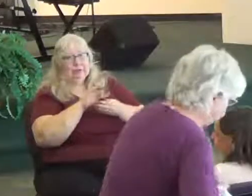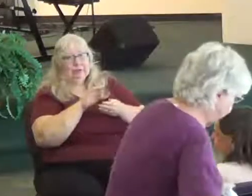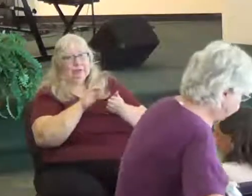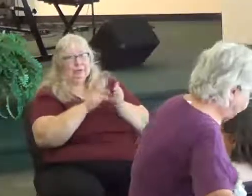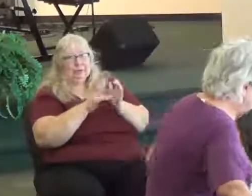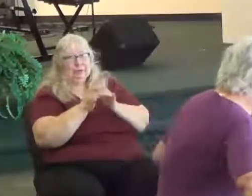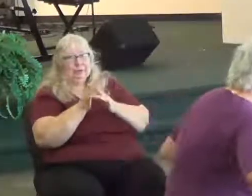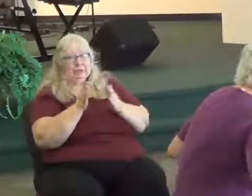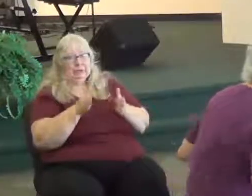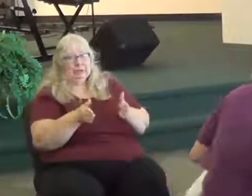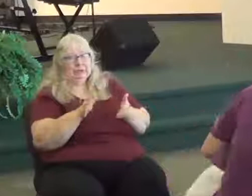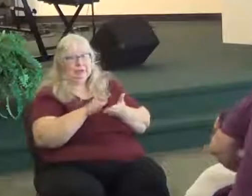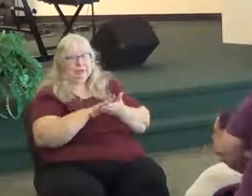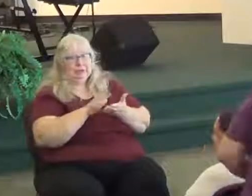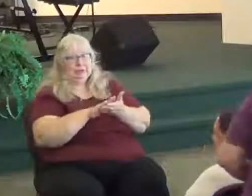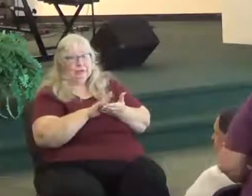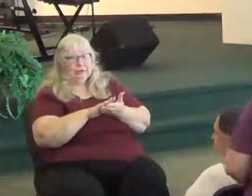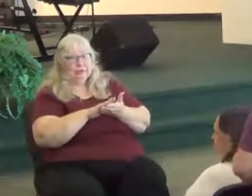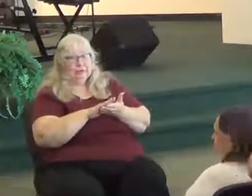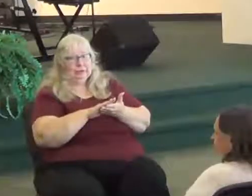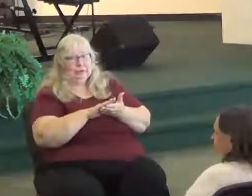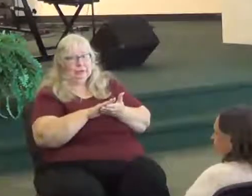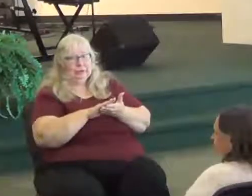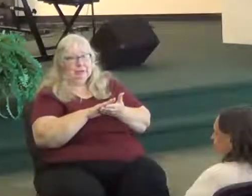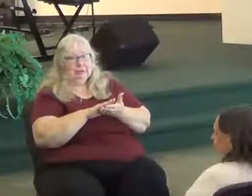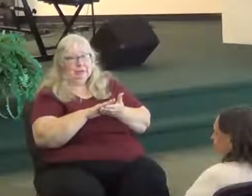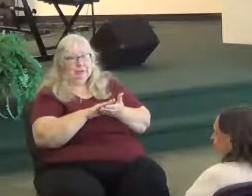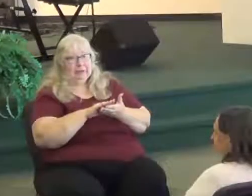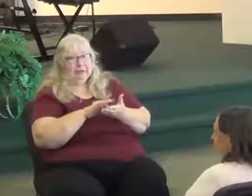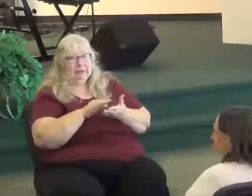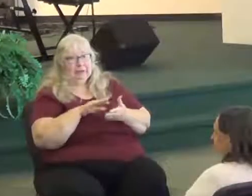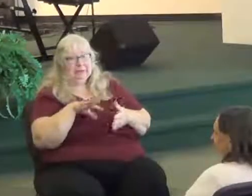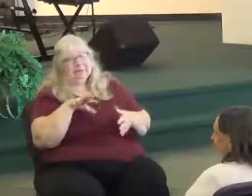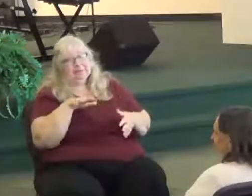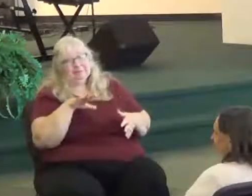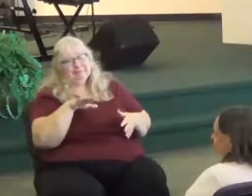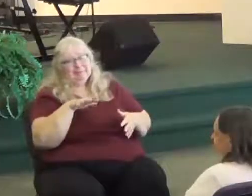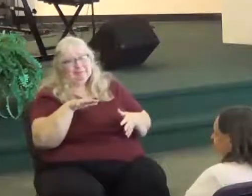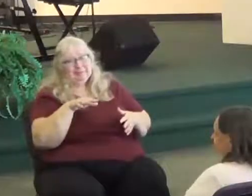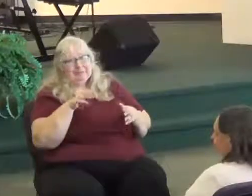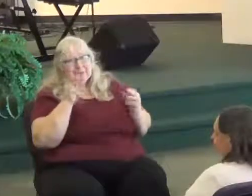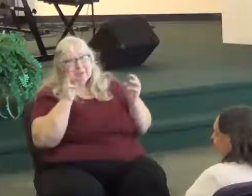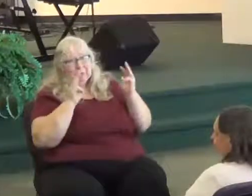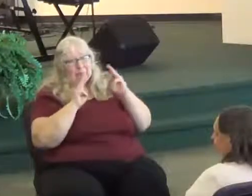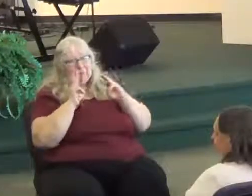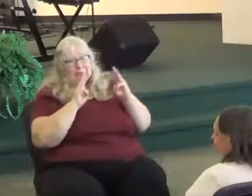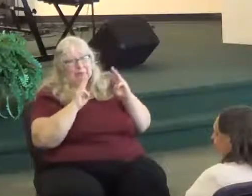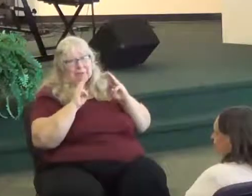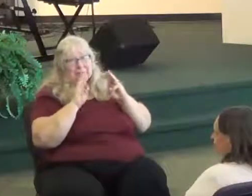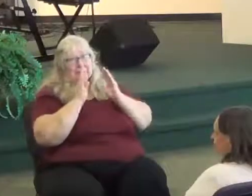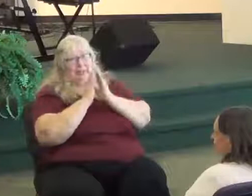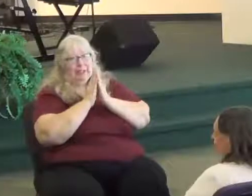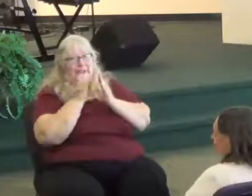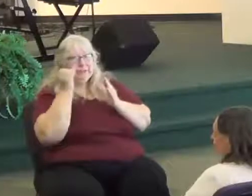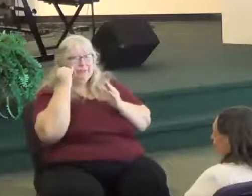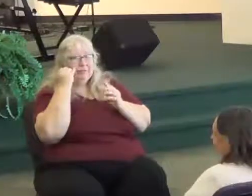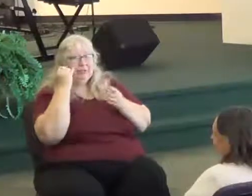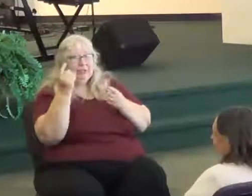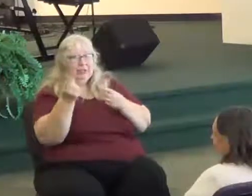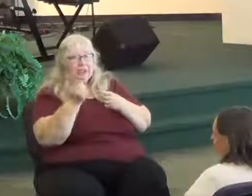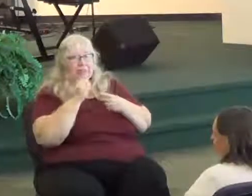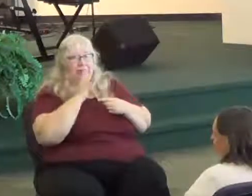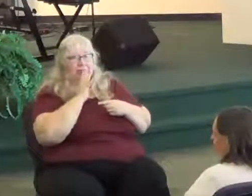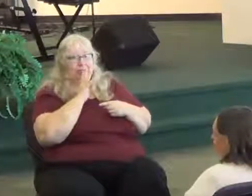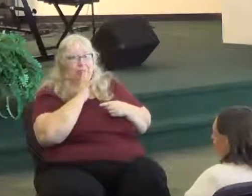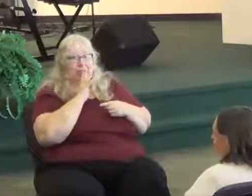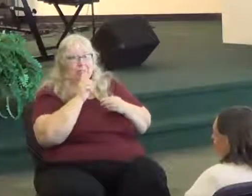blessing for me to get the call. He was kind of hesitant, I think, but he asked if he could come up and talk